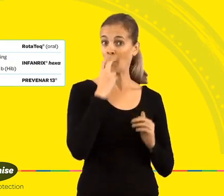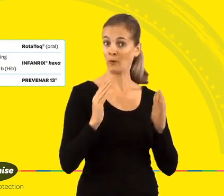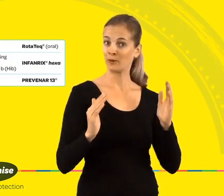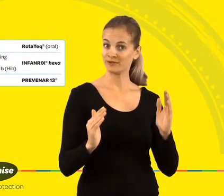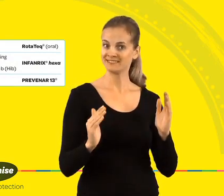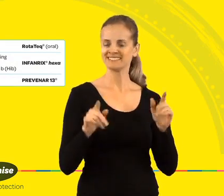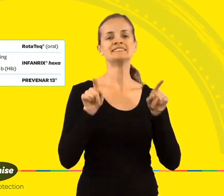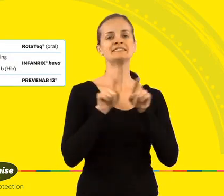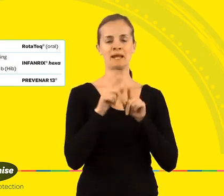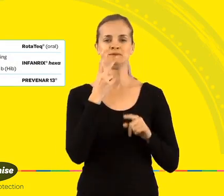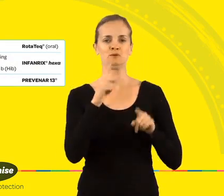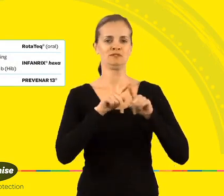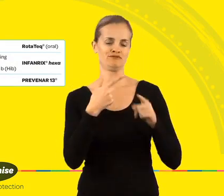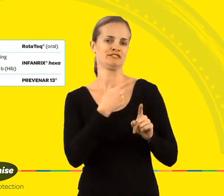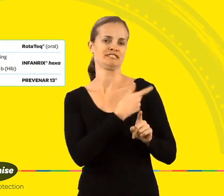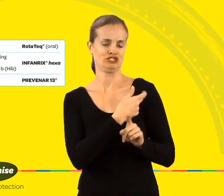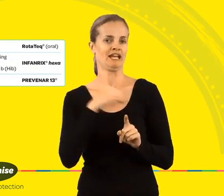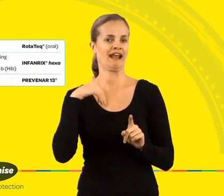old, your baby needs 2 more injections.